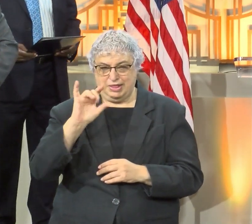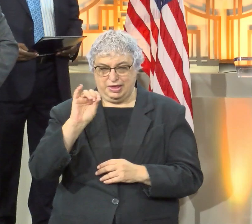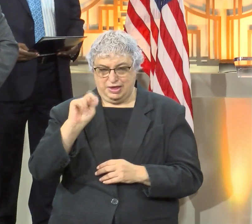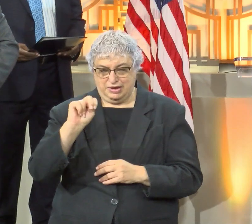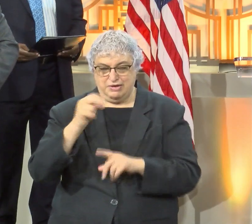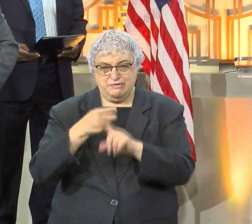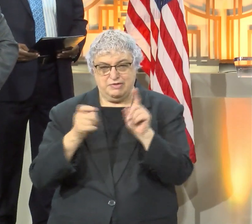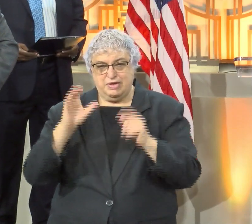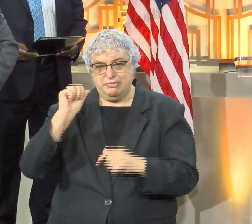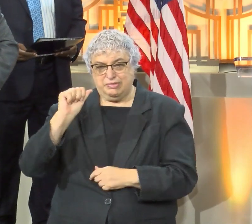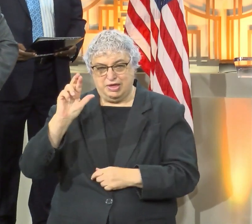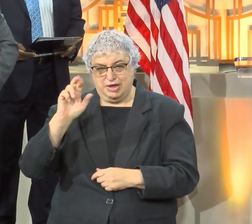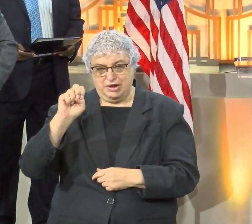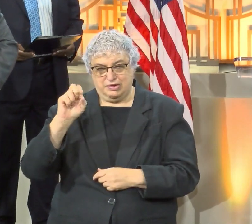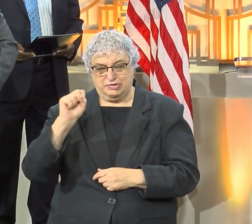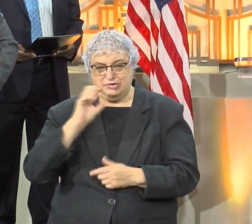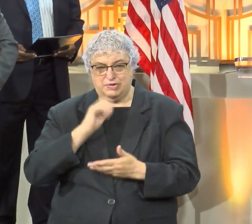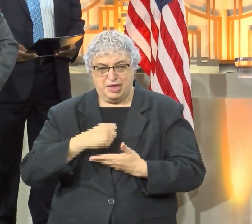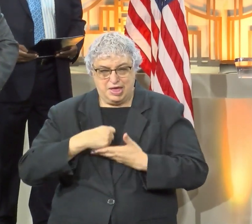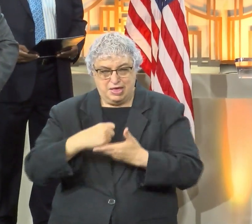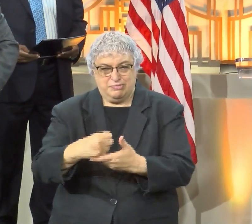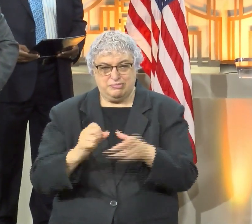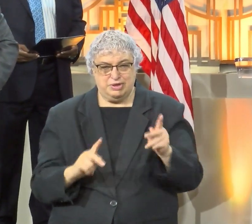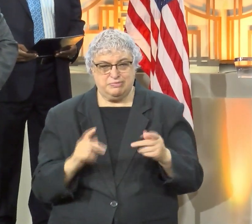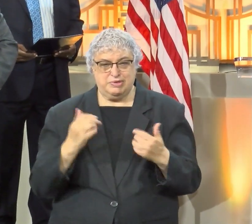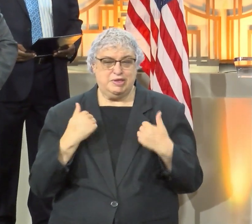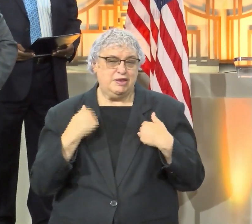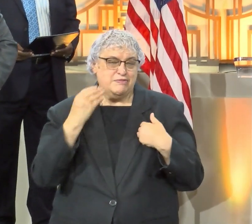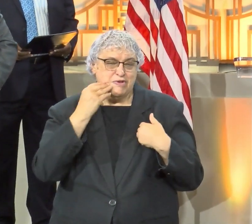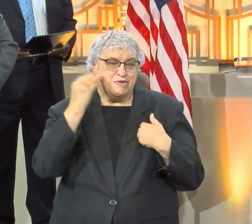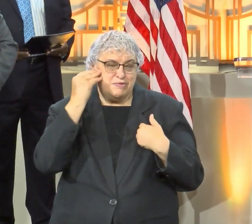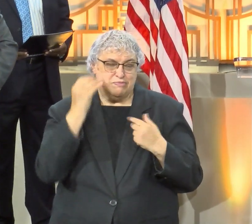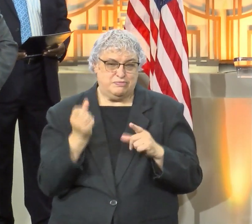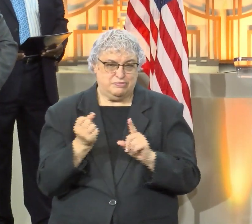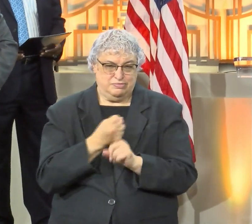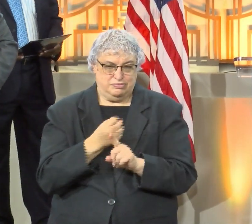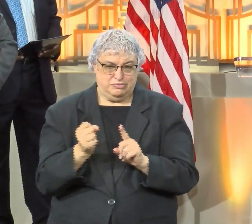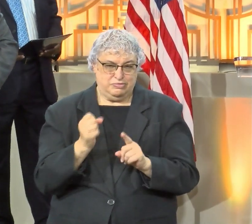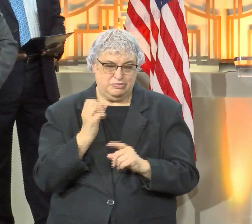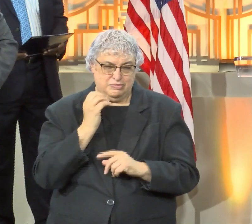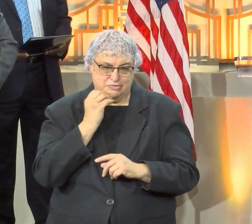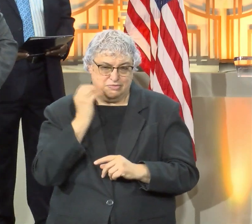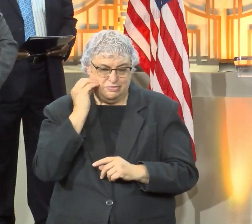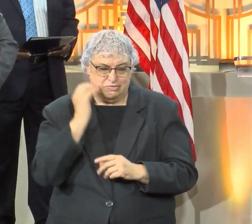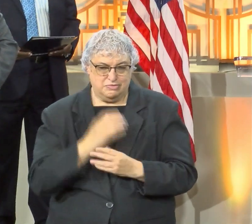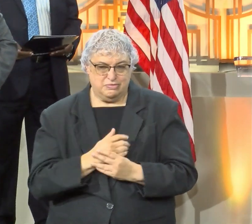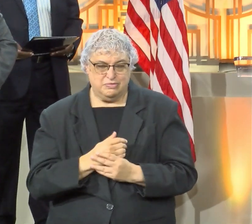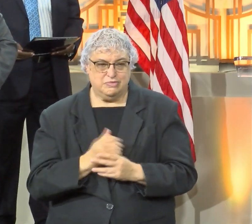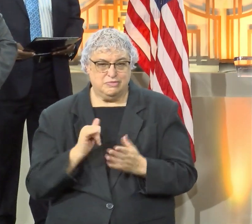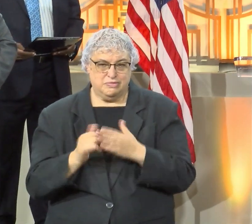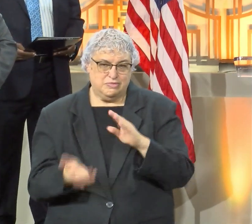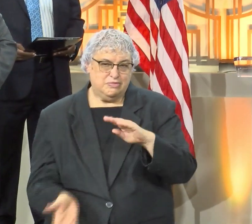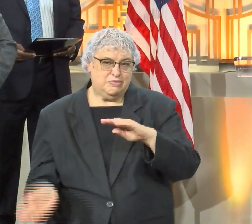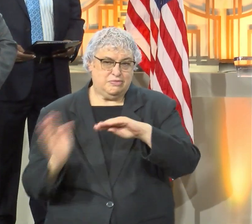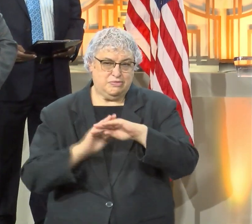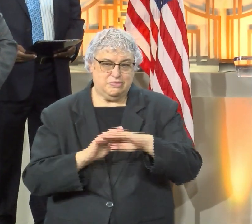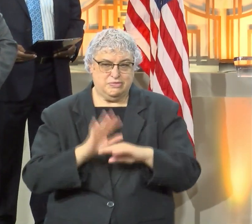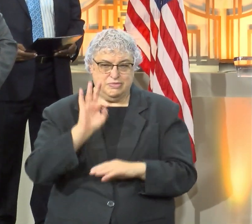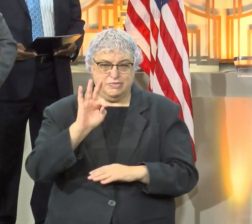funding to assist victims of domestic violence. We do know that domestic violence offenses have increased